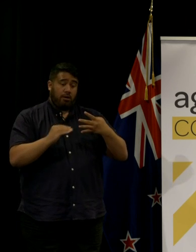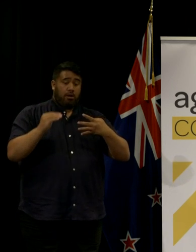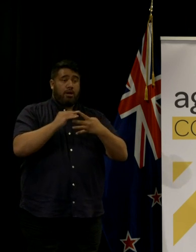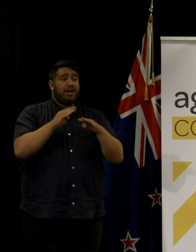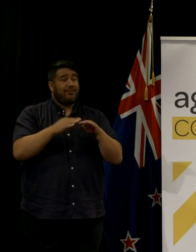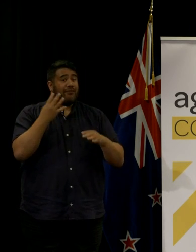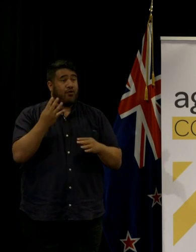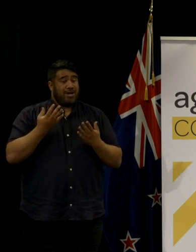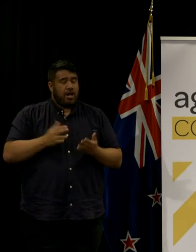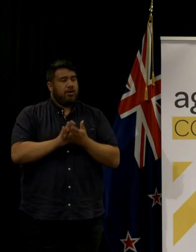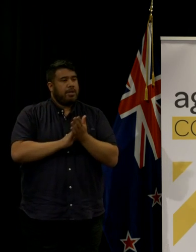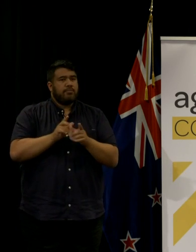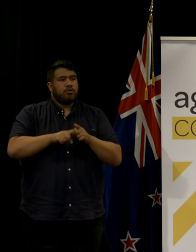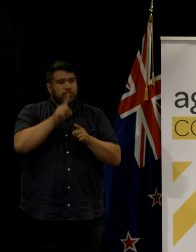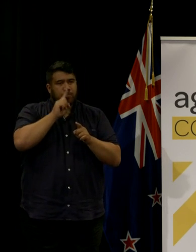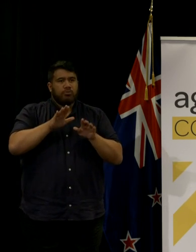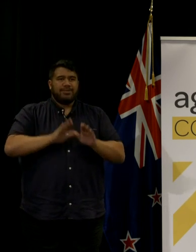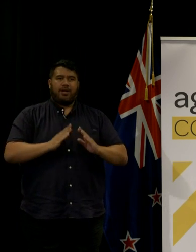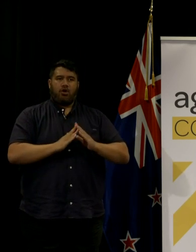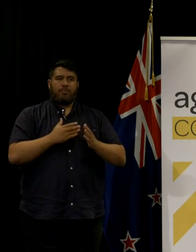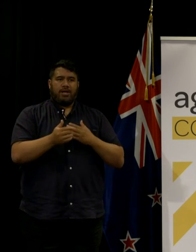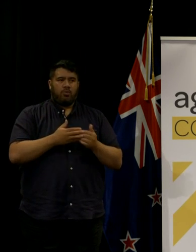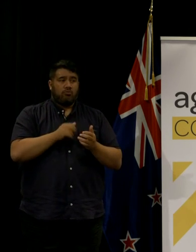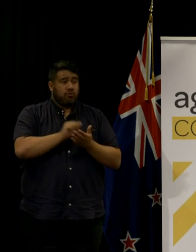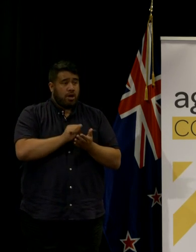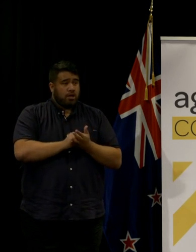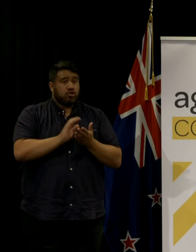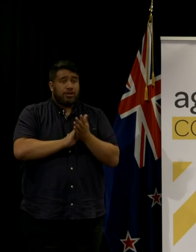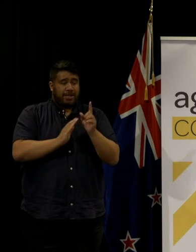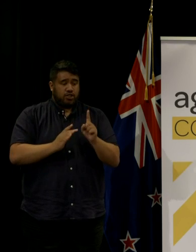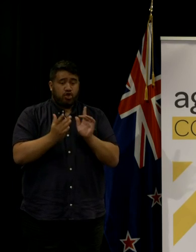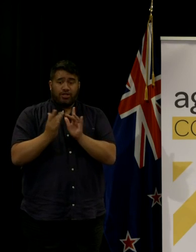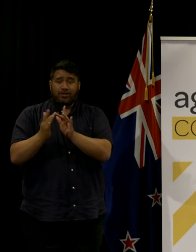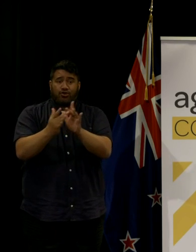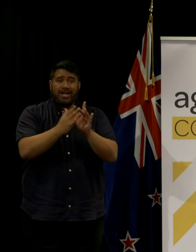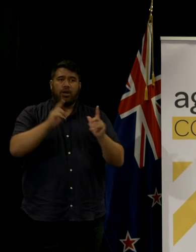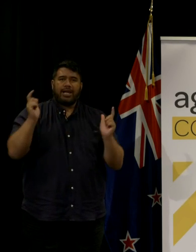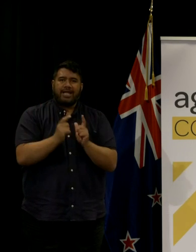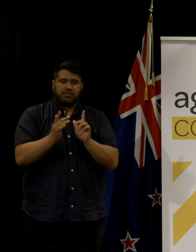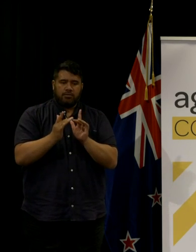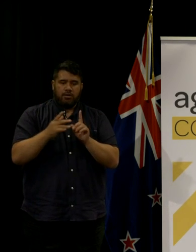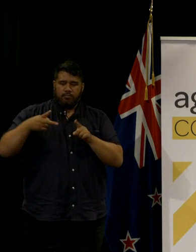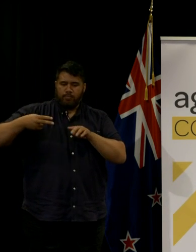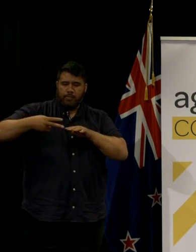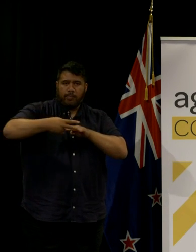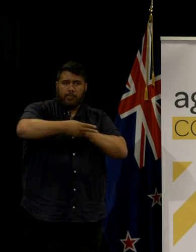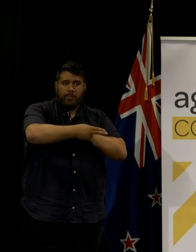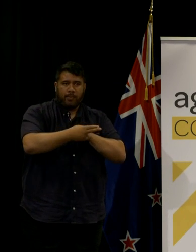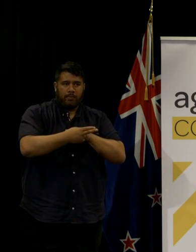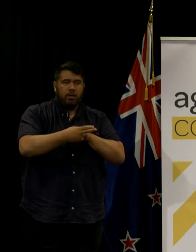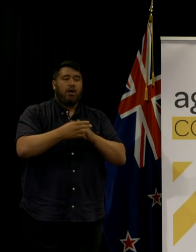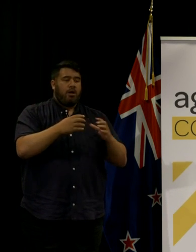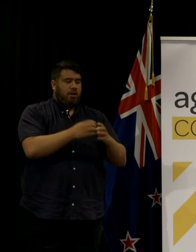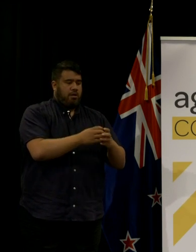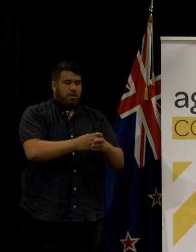then the number of close contacts for each of our cases will be smaller. So that is a huge help for us and will help us manage and really be able to